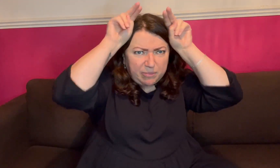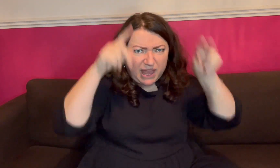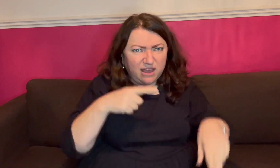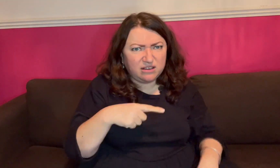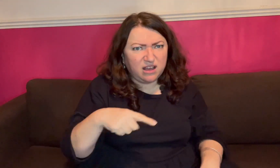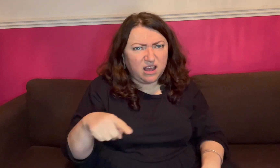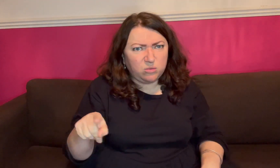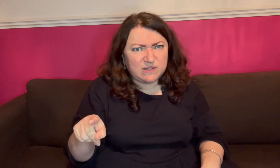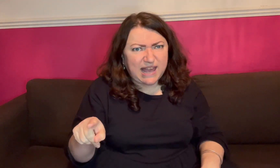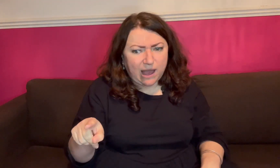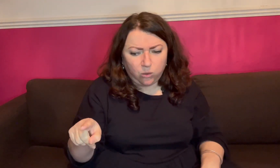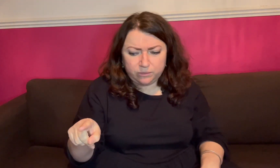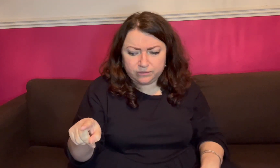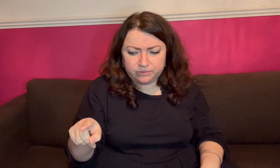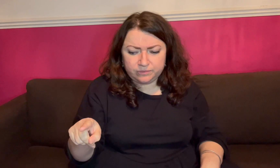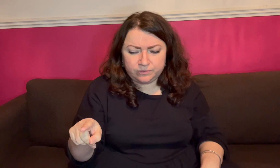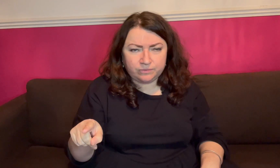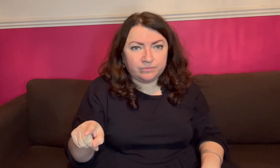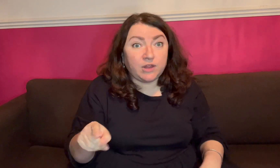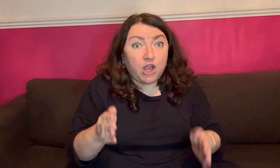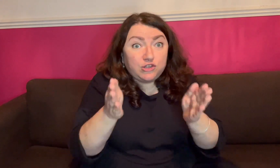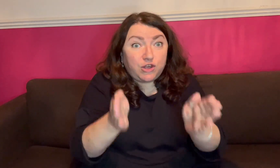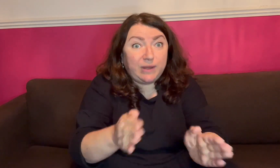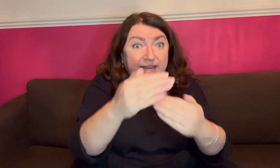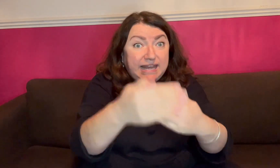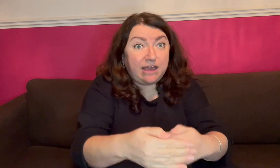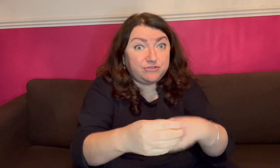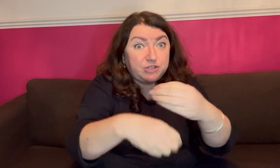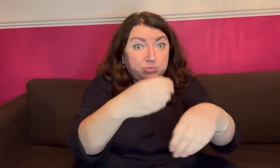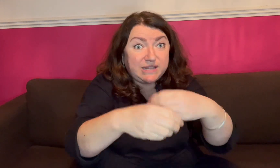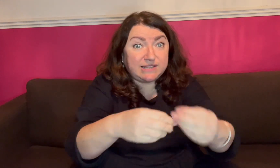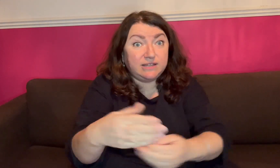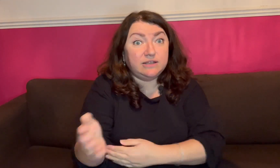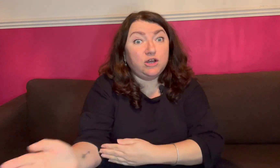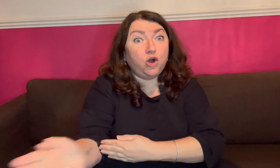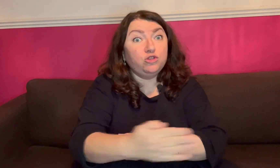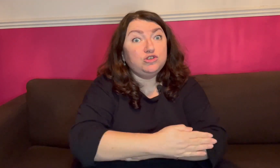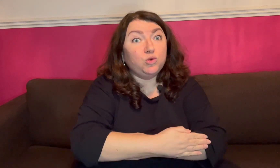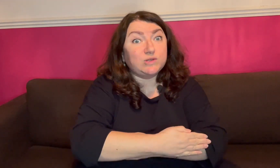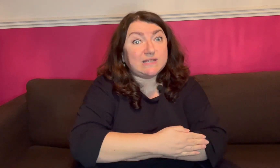Rabbit was out, so he left the present on the doorstep.